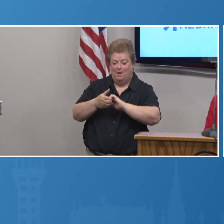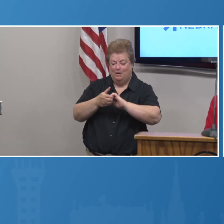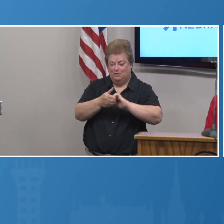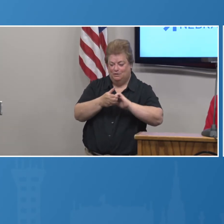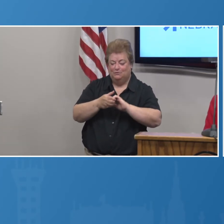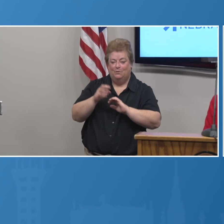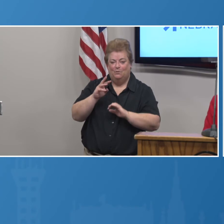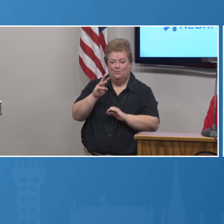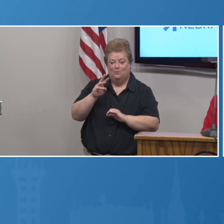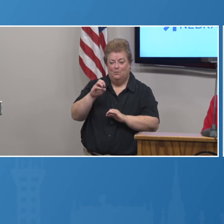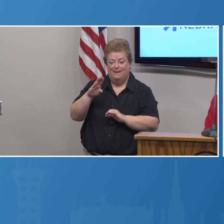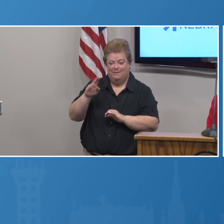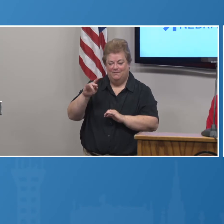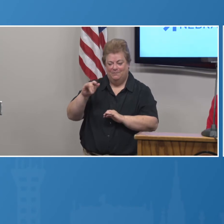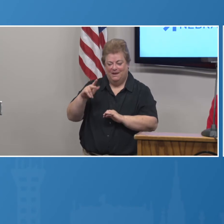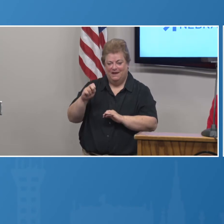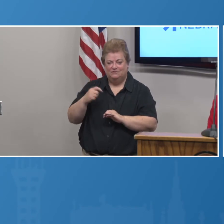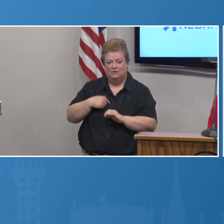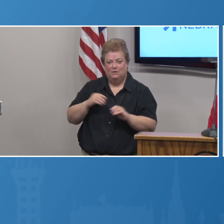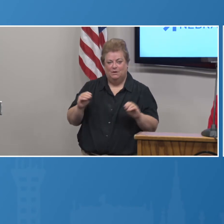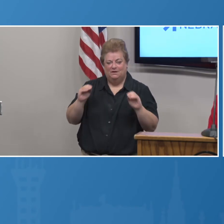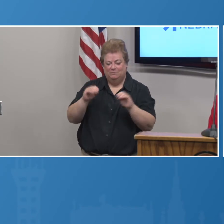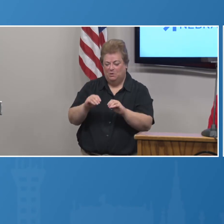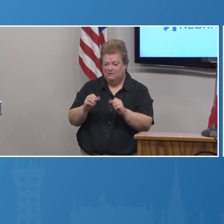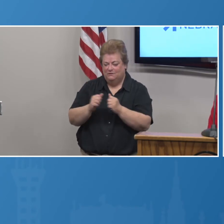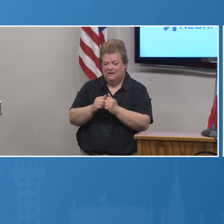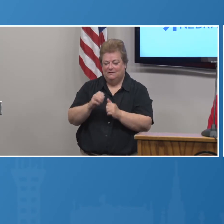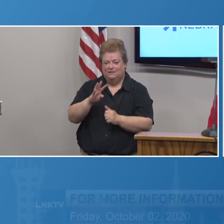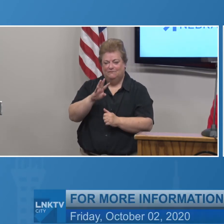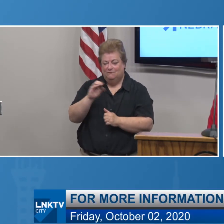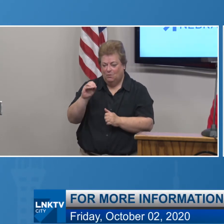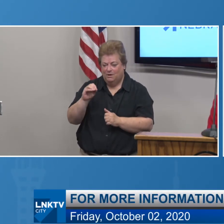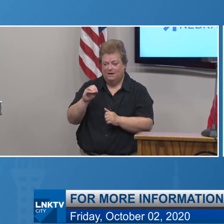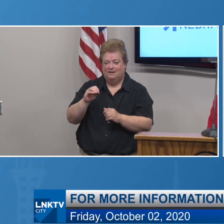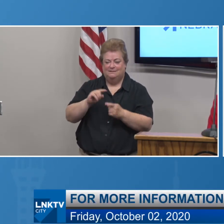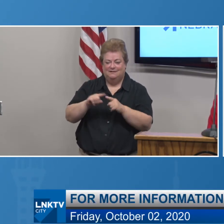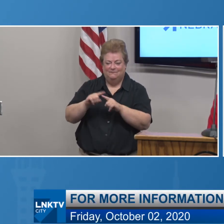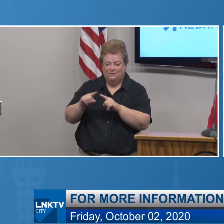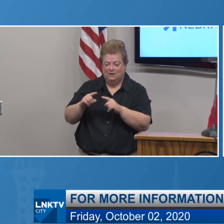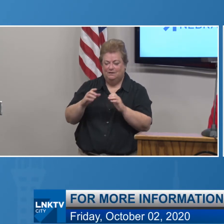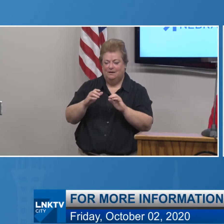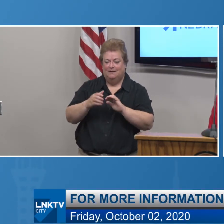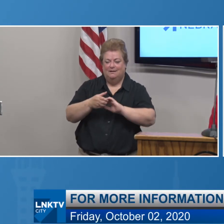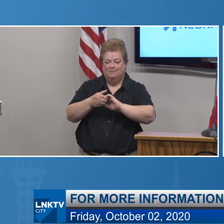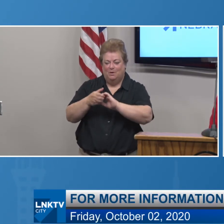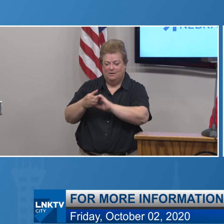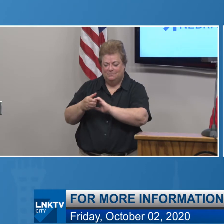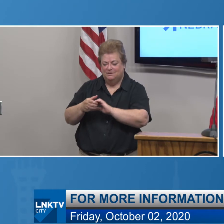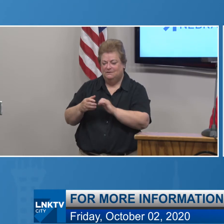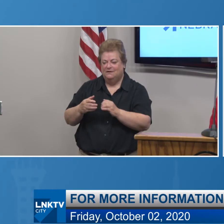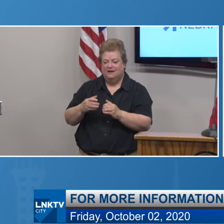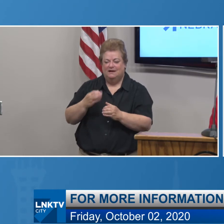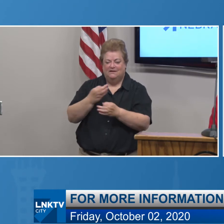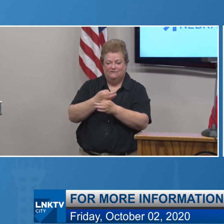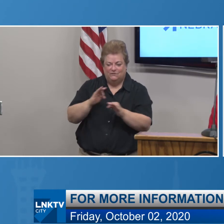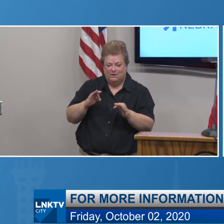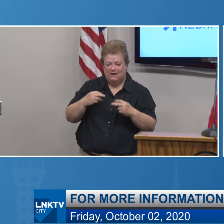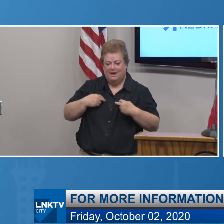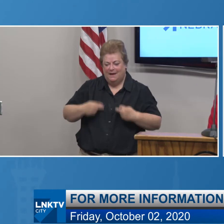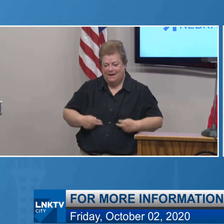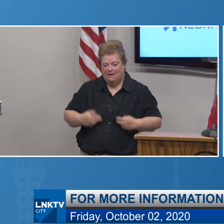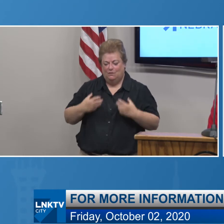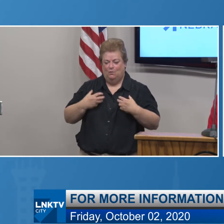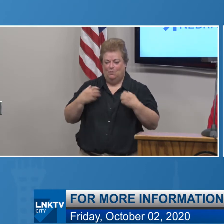webpage. We've put together over 40 community partners and all of the free health and wellness resources that they provide